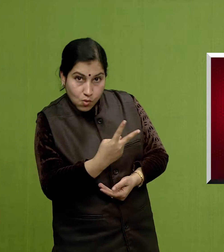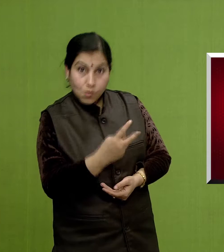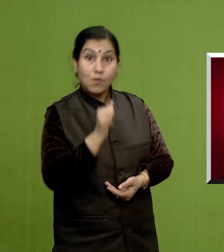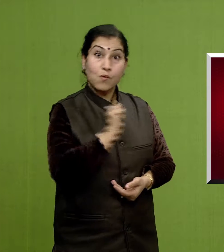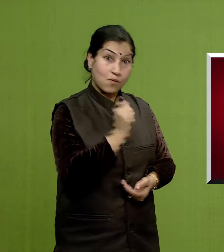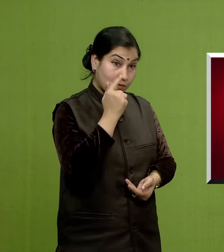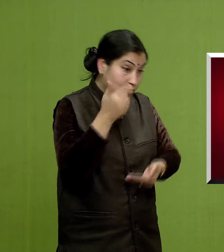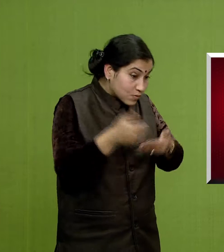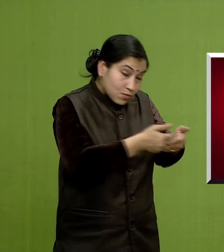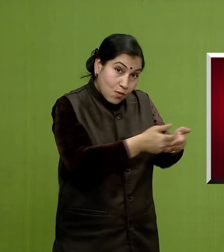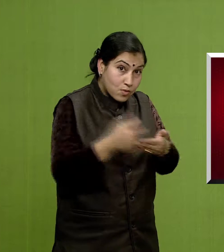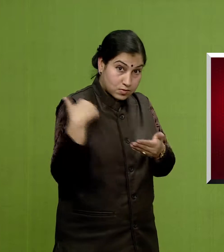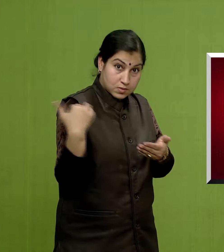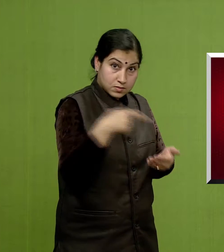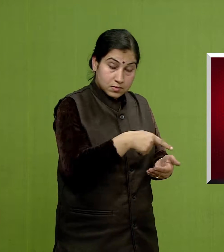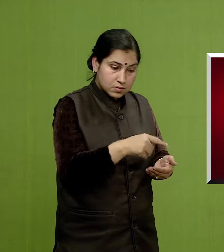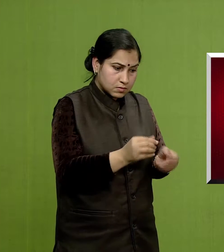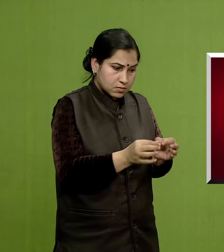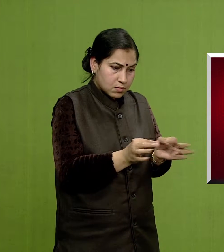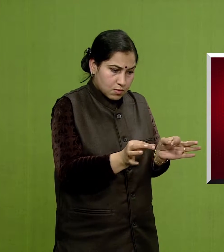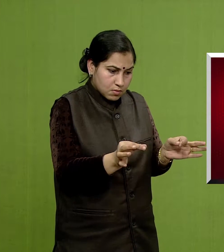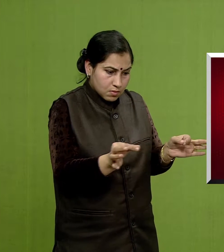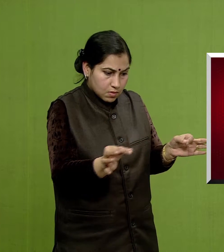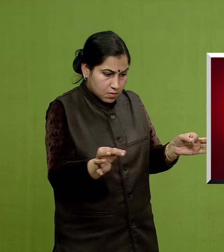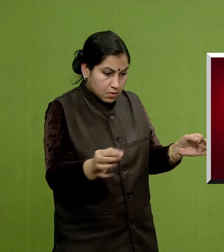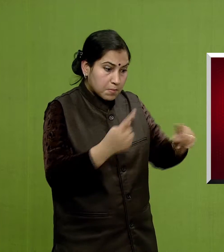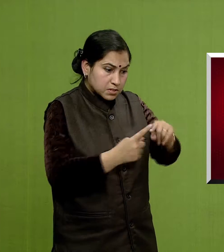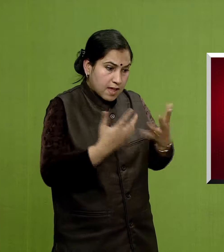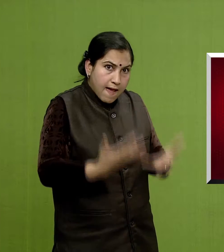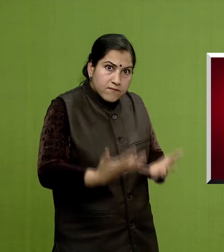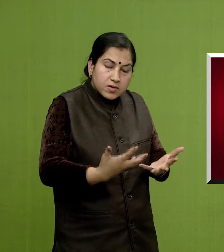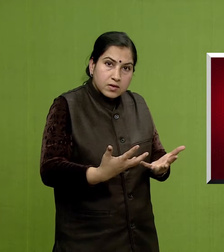Yadvi was growing taller and heavier.